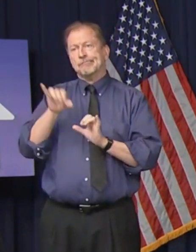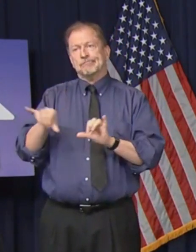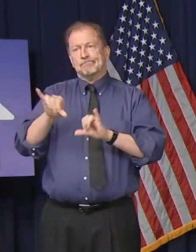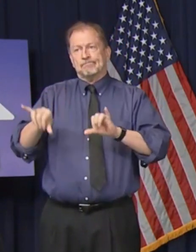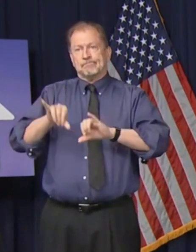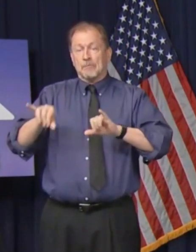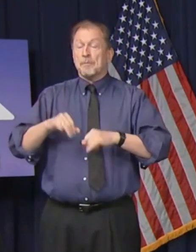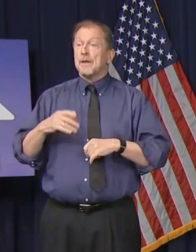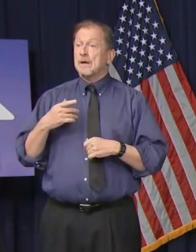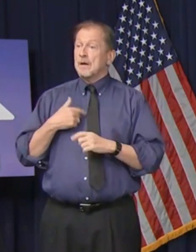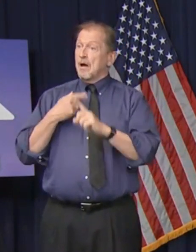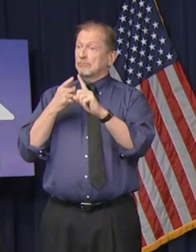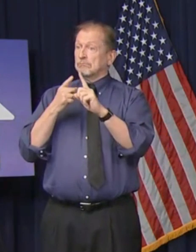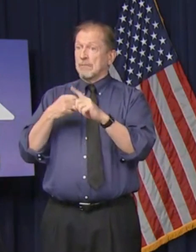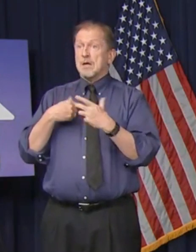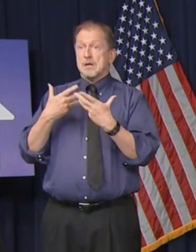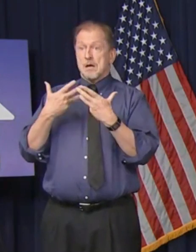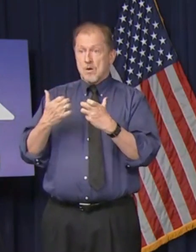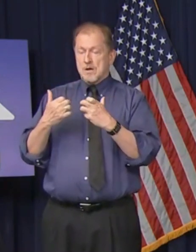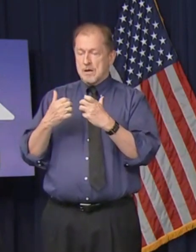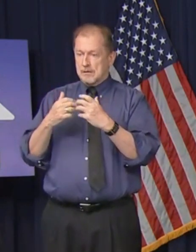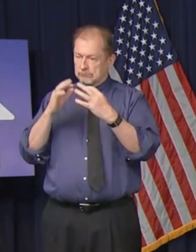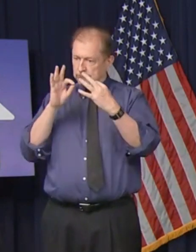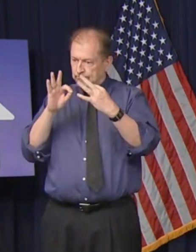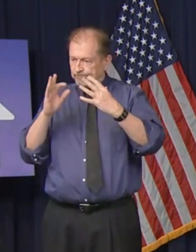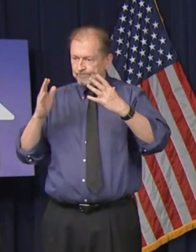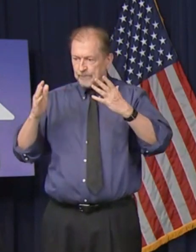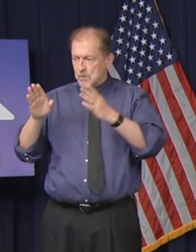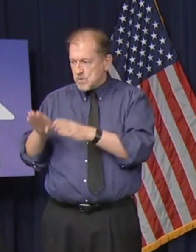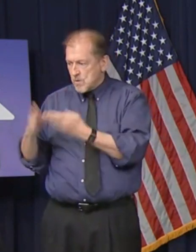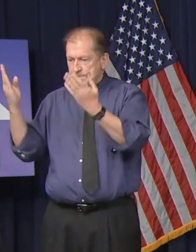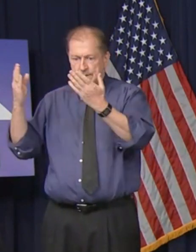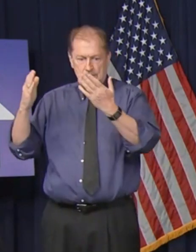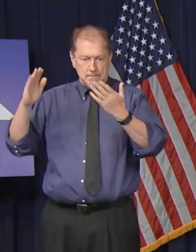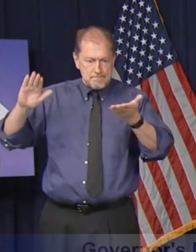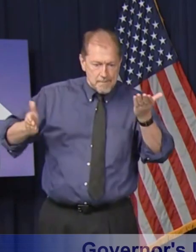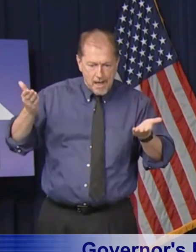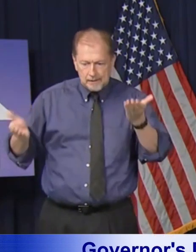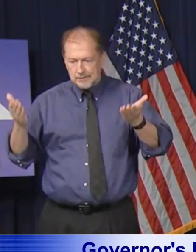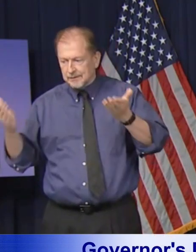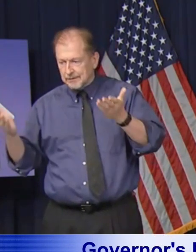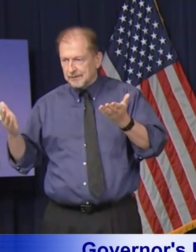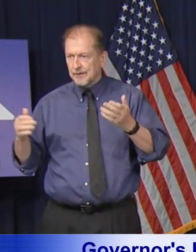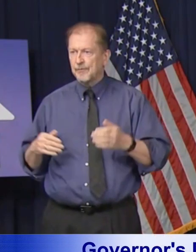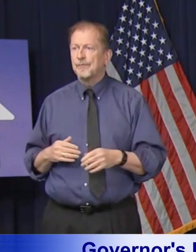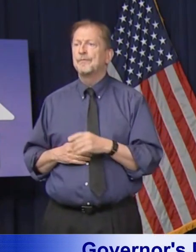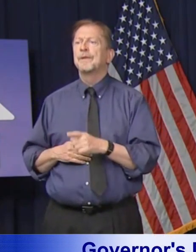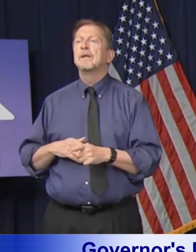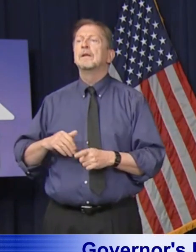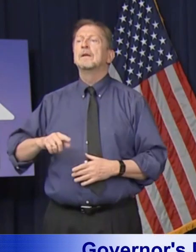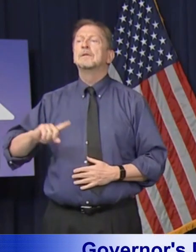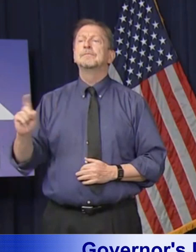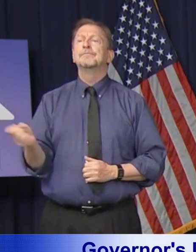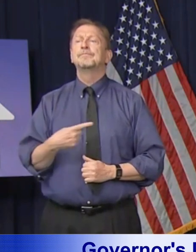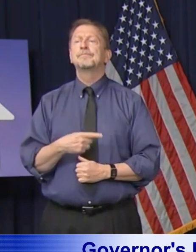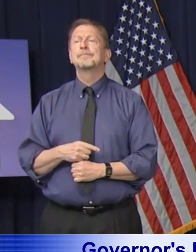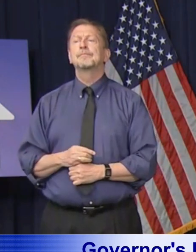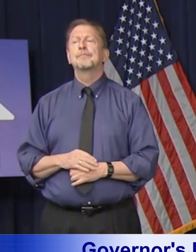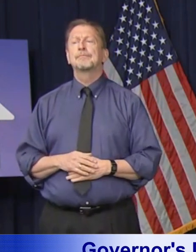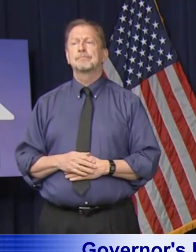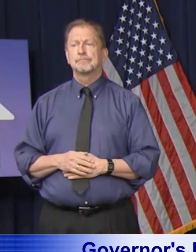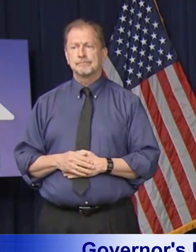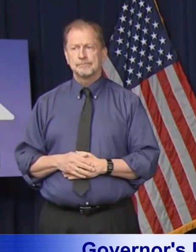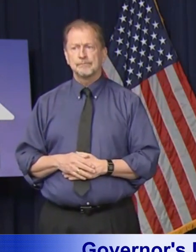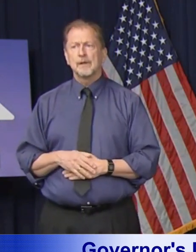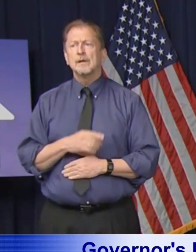want very much to find the right balance, as Sarah is suggesting. I got to move on. Chris Hush from NBC5.